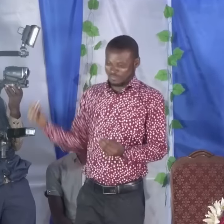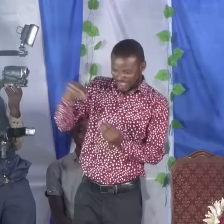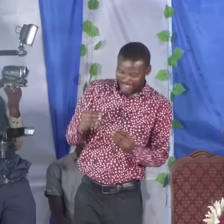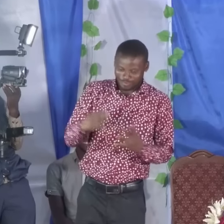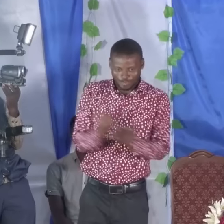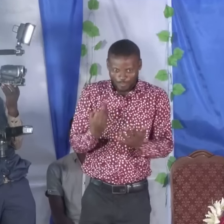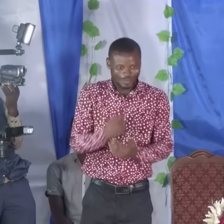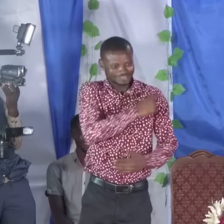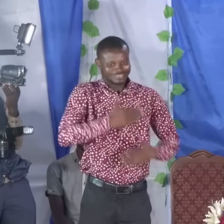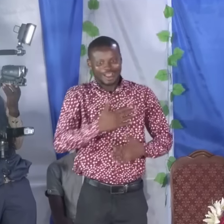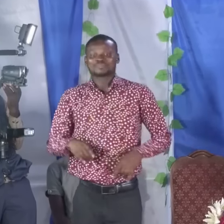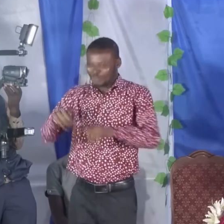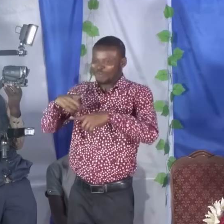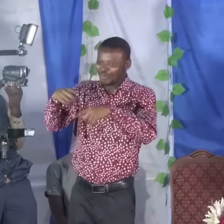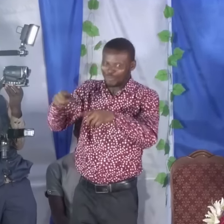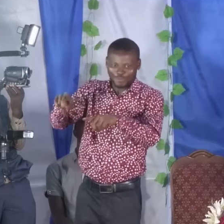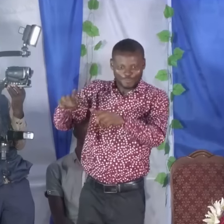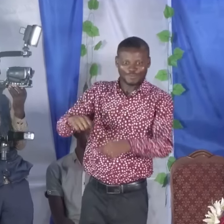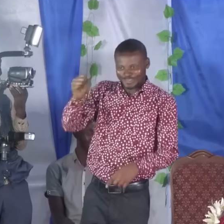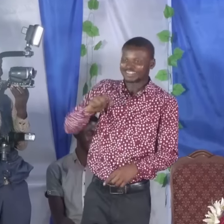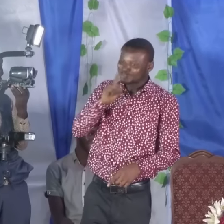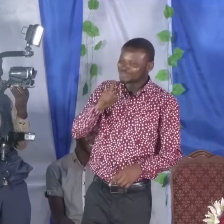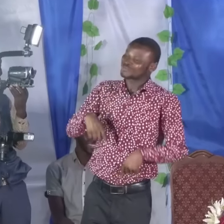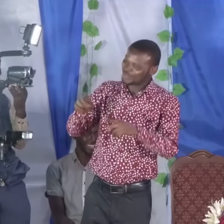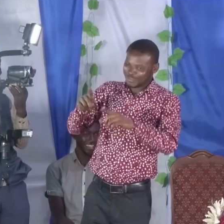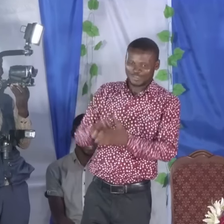you're correct. Kwa jibra.